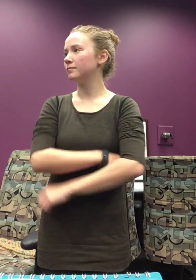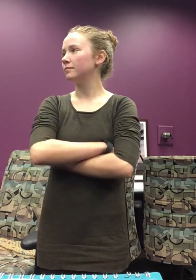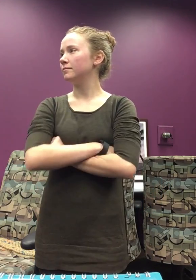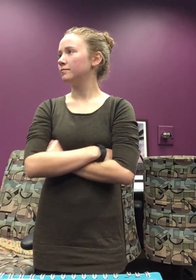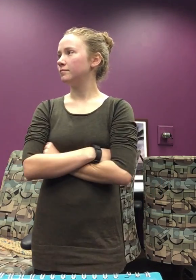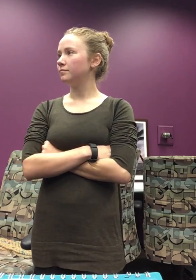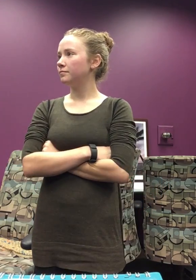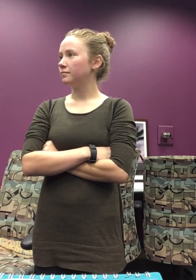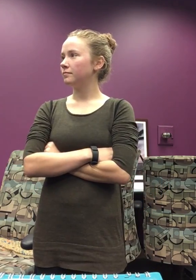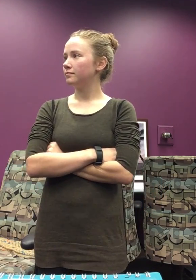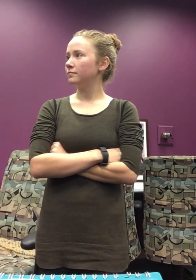Are we speaking?